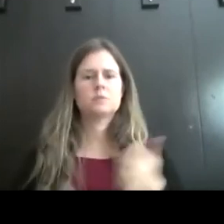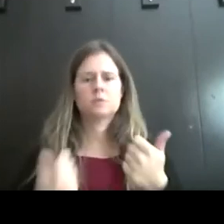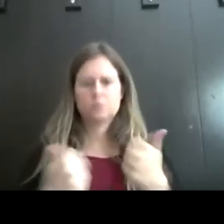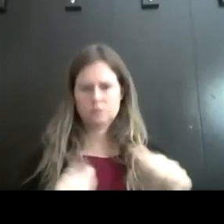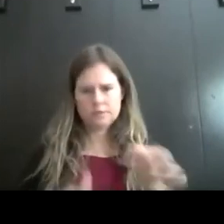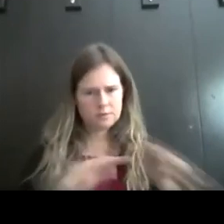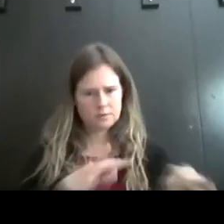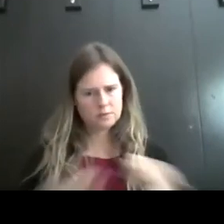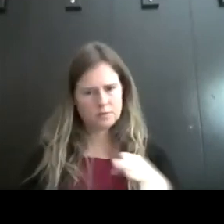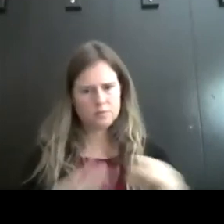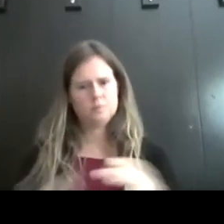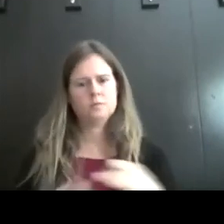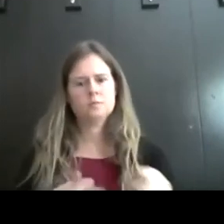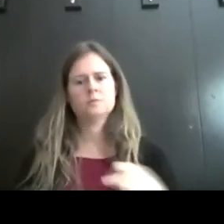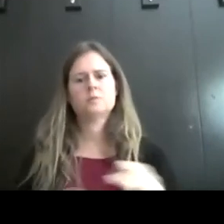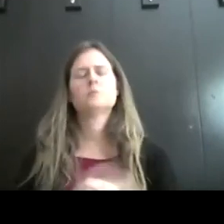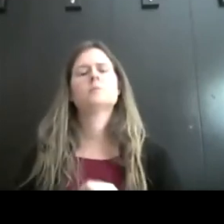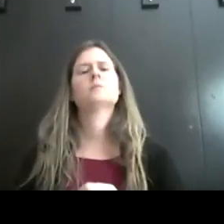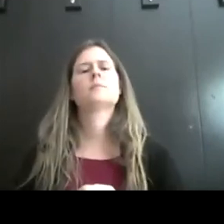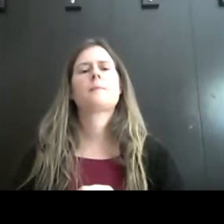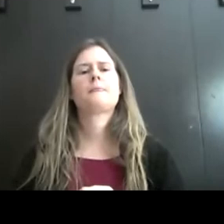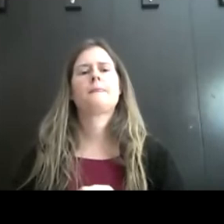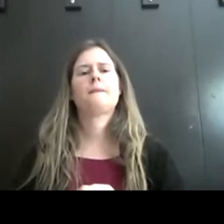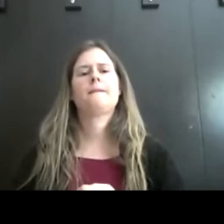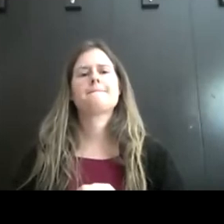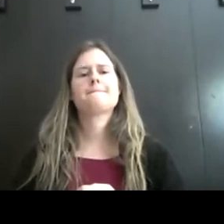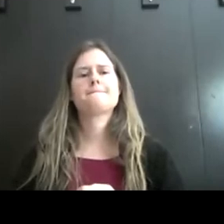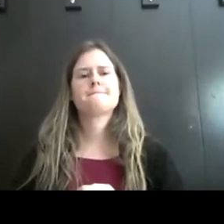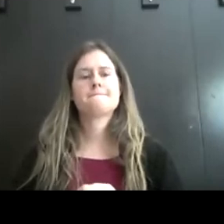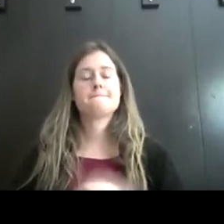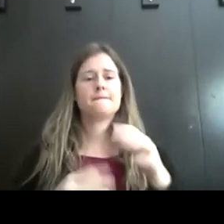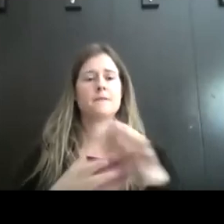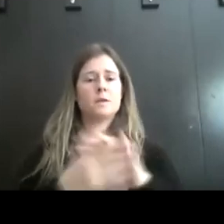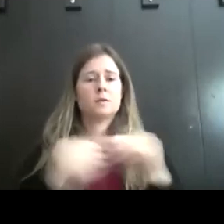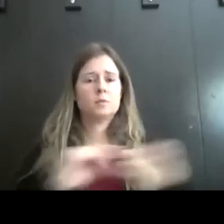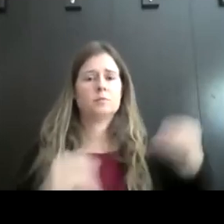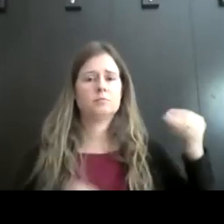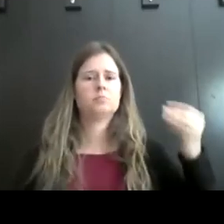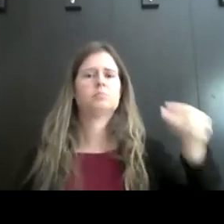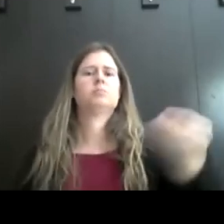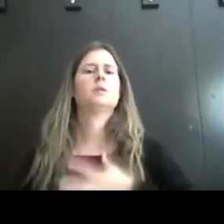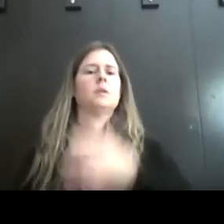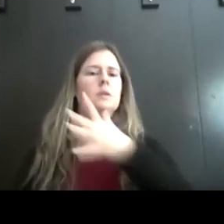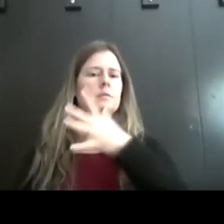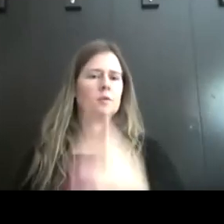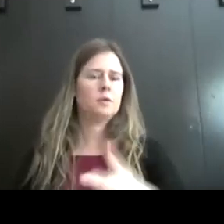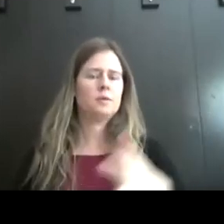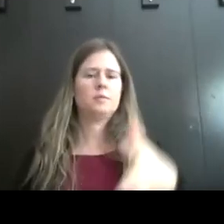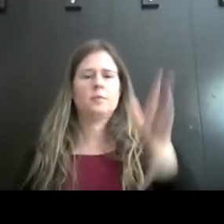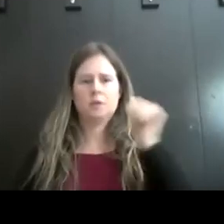graciously as possible, explain that the stories I heard from my grandmother, my aunts and uncles, and my